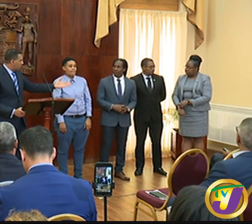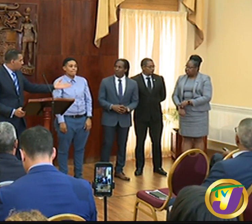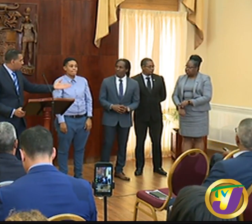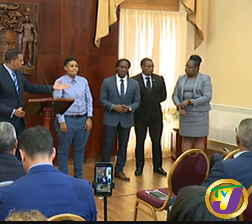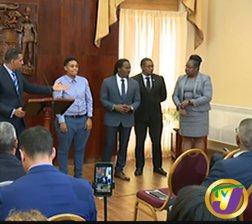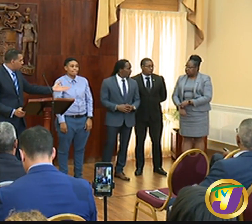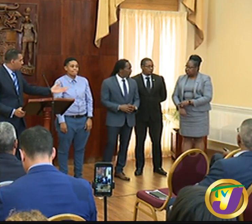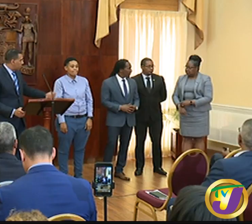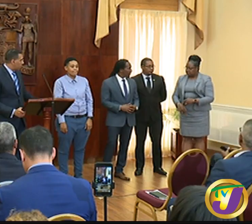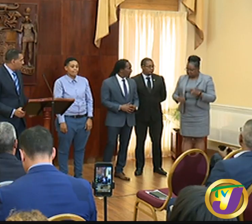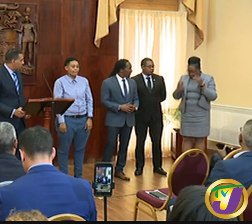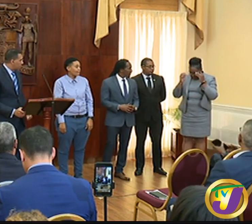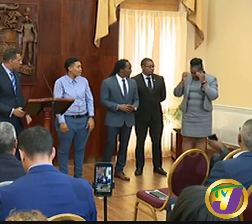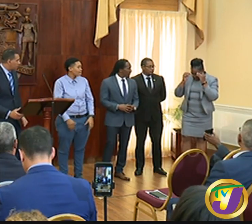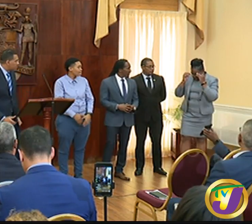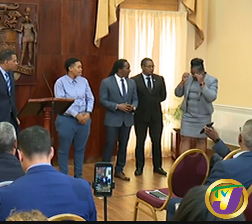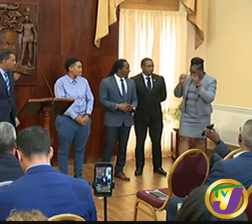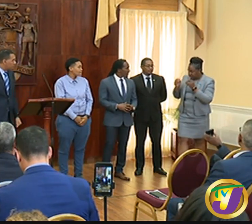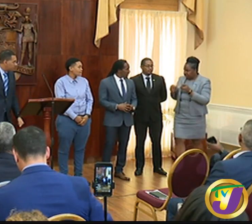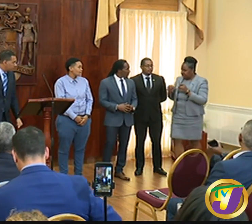PS, you wanted to grab that?